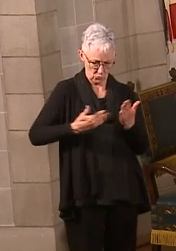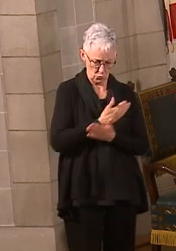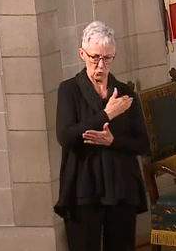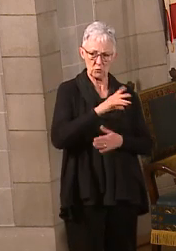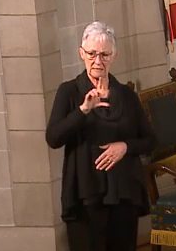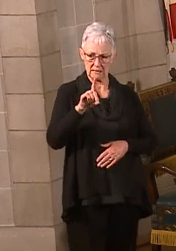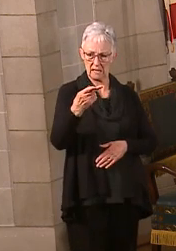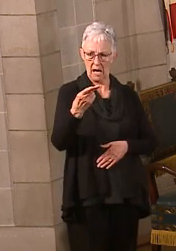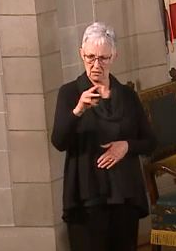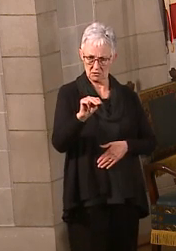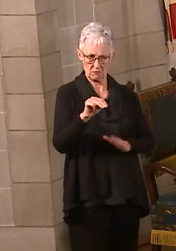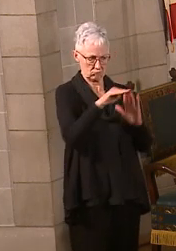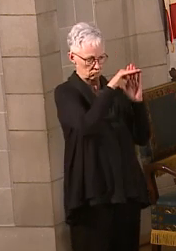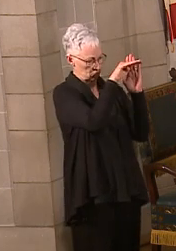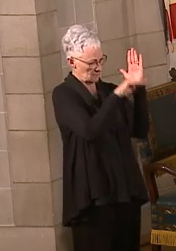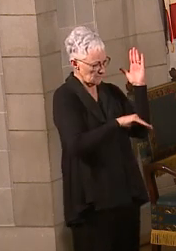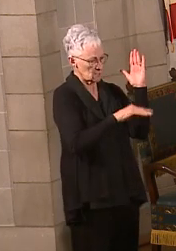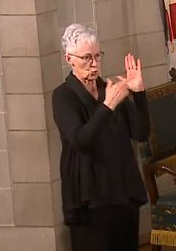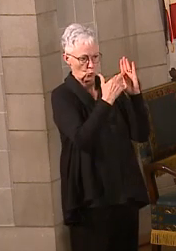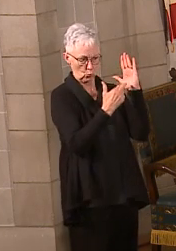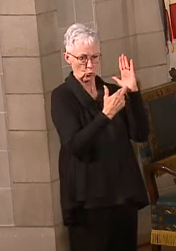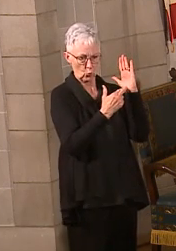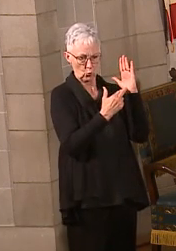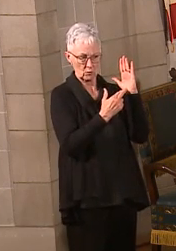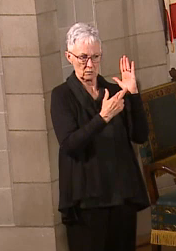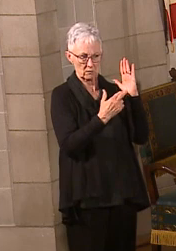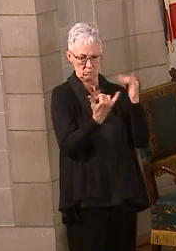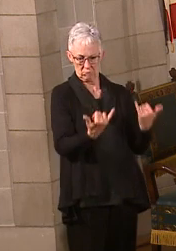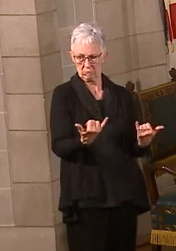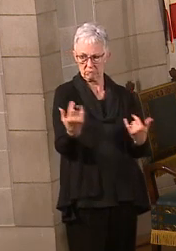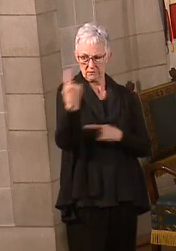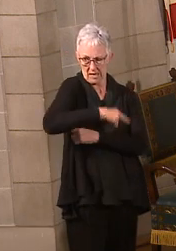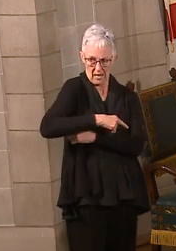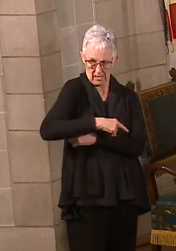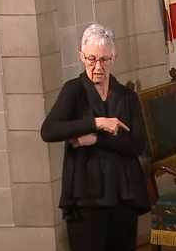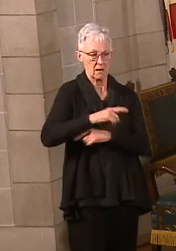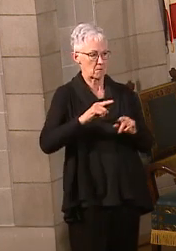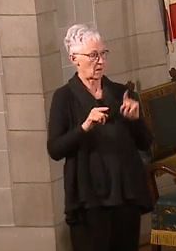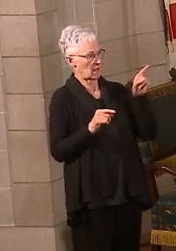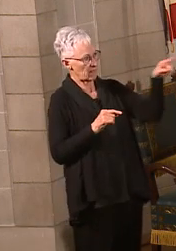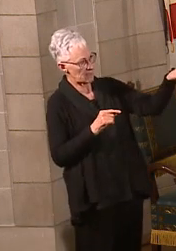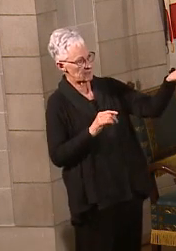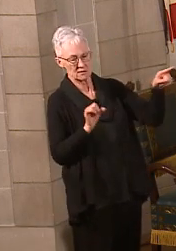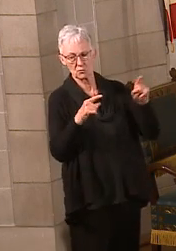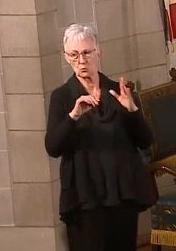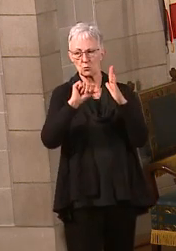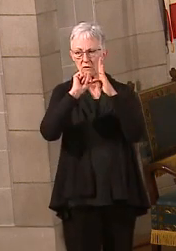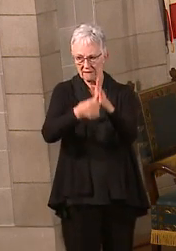proclamation is about really highlighting the 21 days to stay home and keep Nebraska healthy.